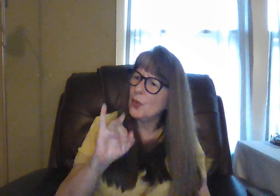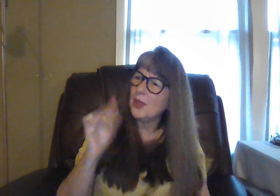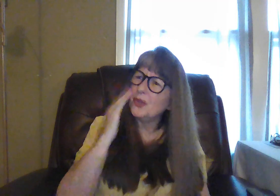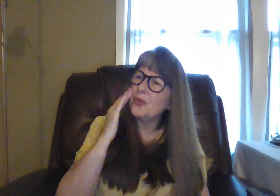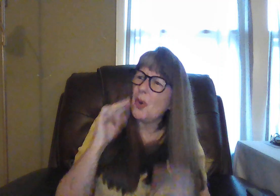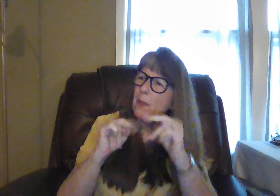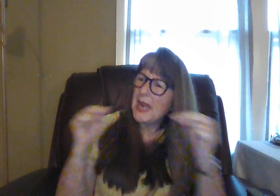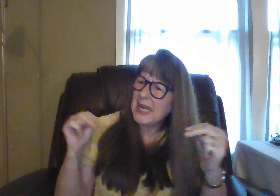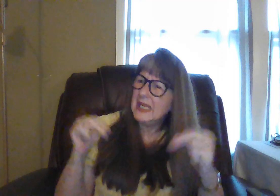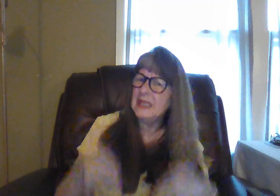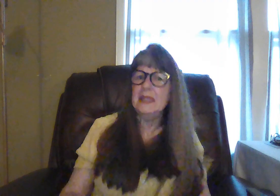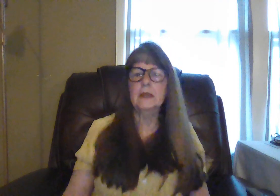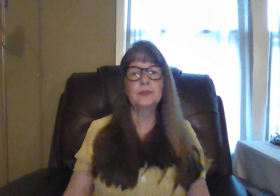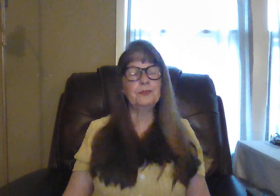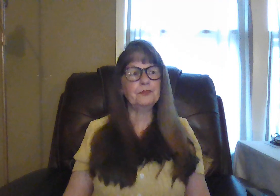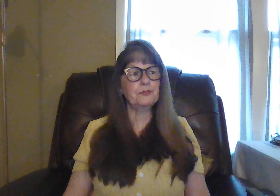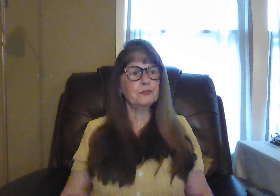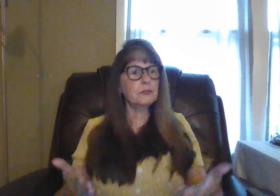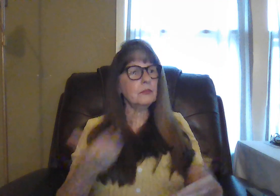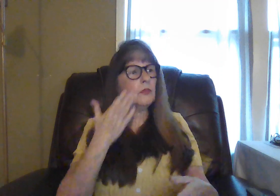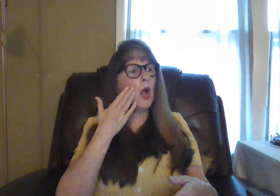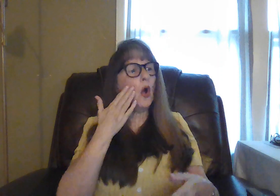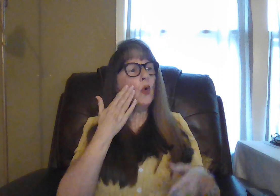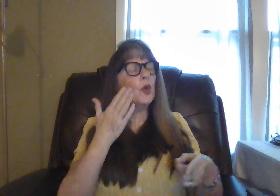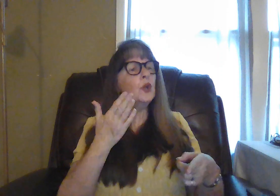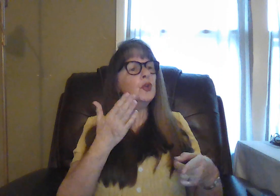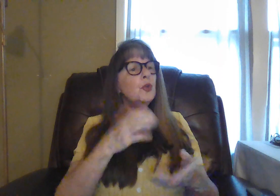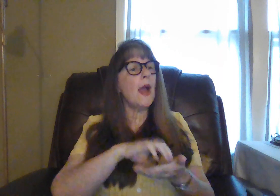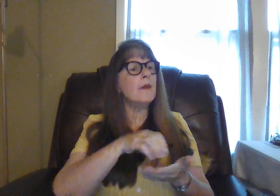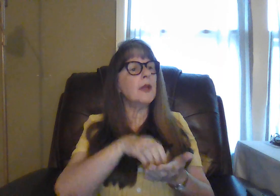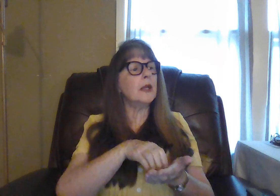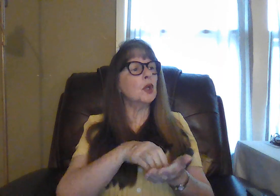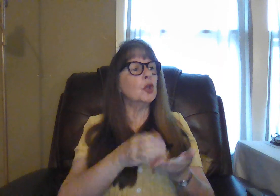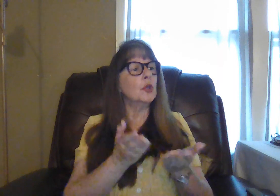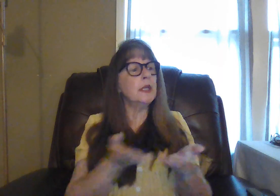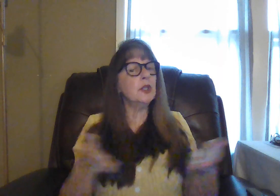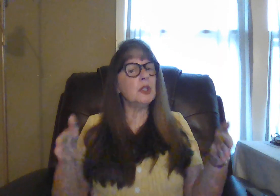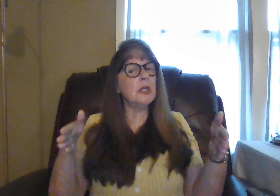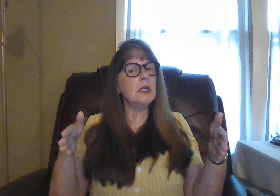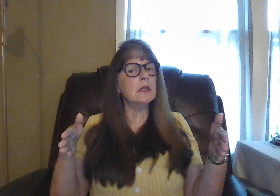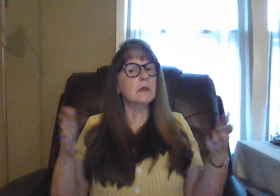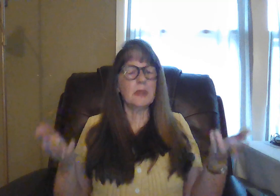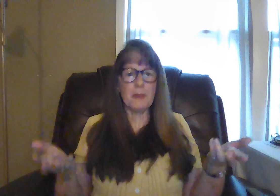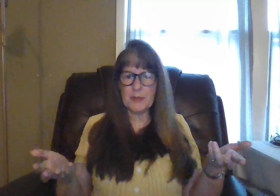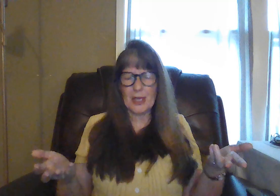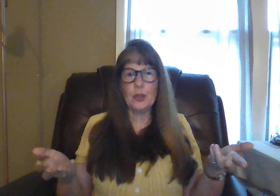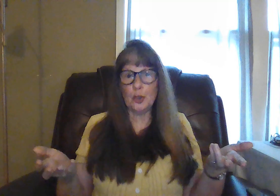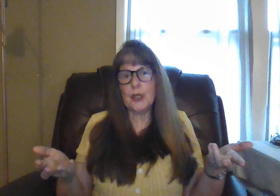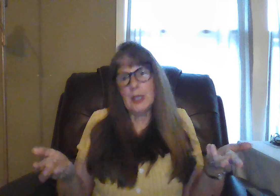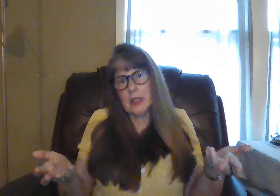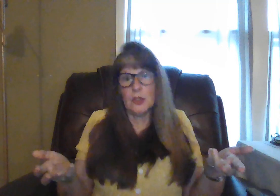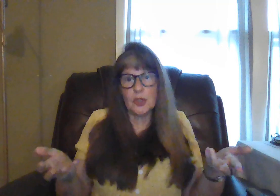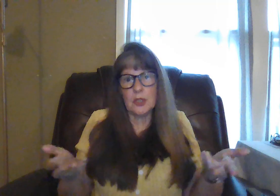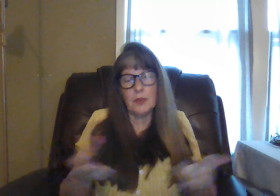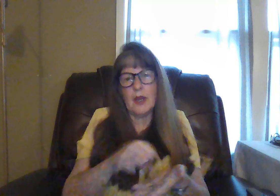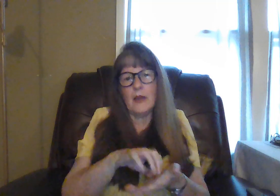grill. Bacon. Oh, do you have like a cookie sheet? Some people say cooking sheet, but I